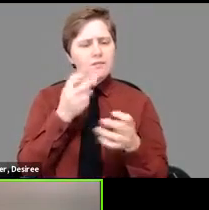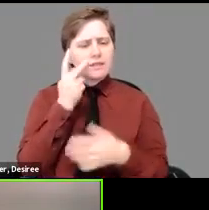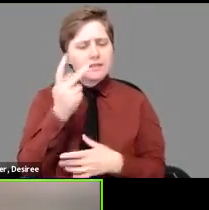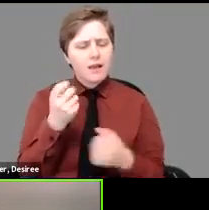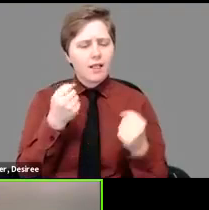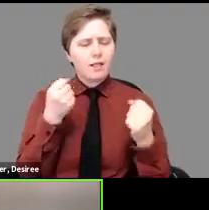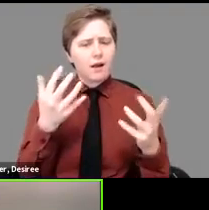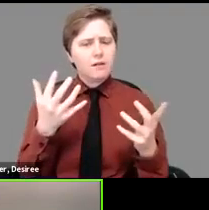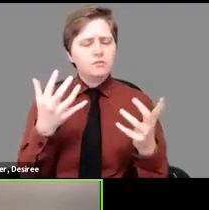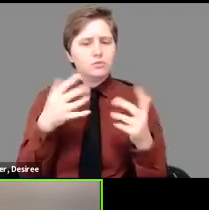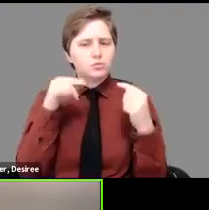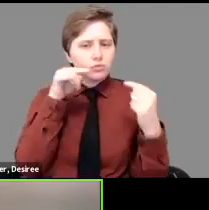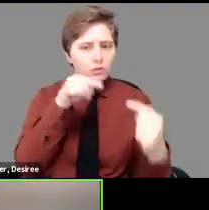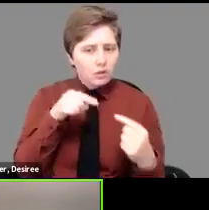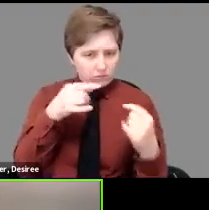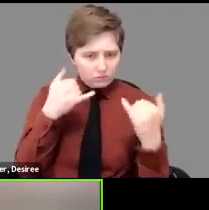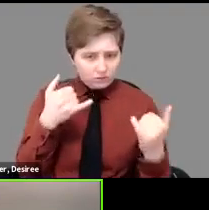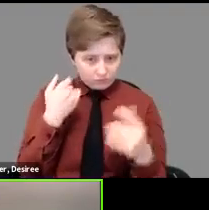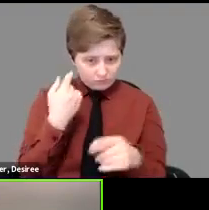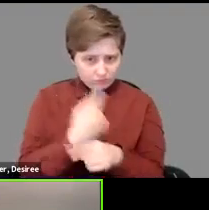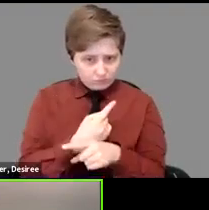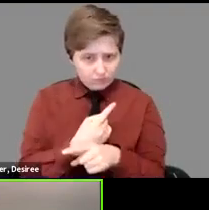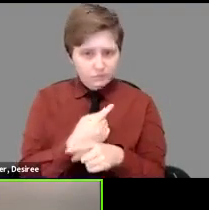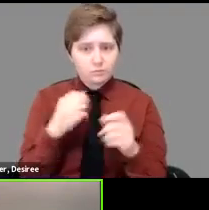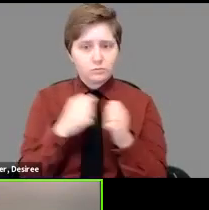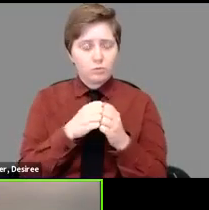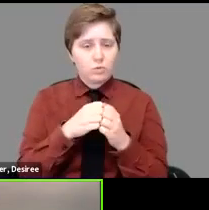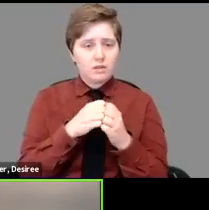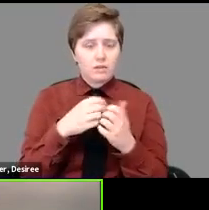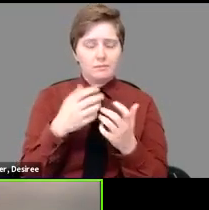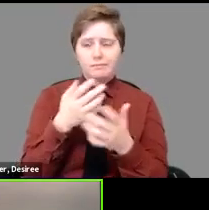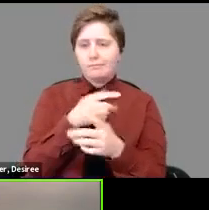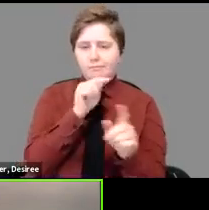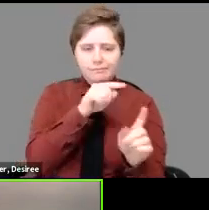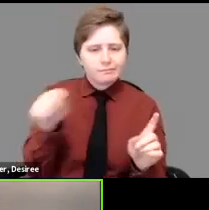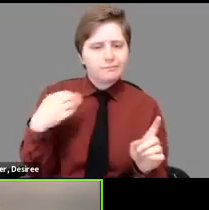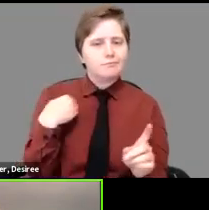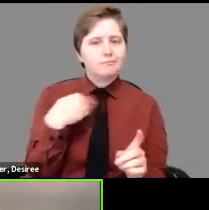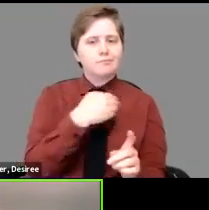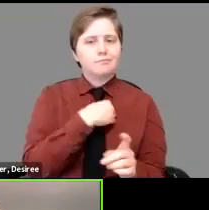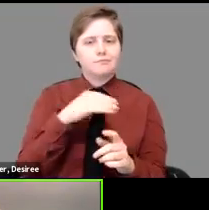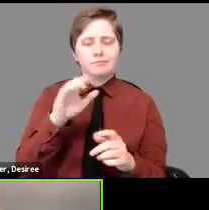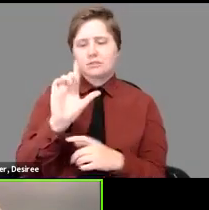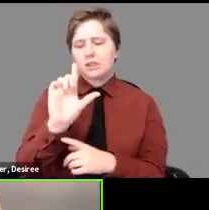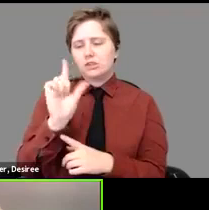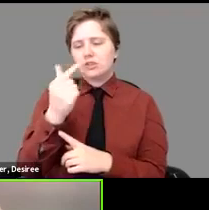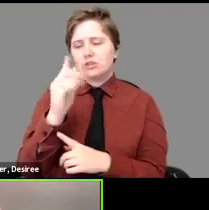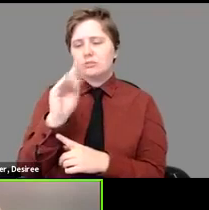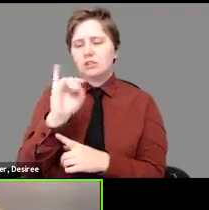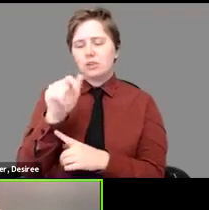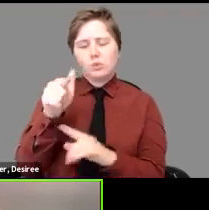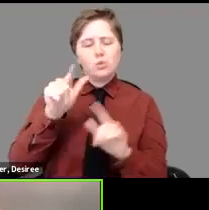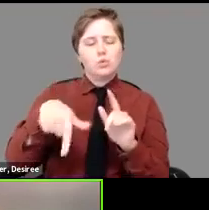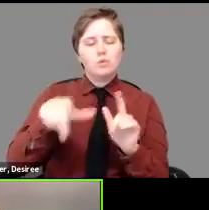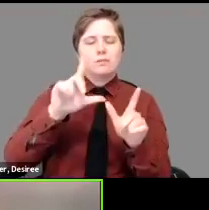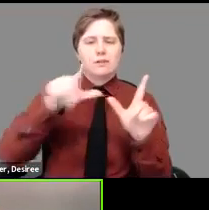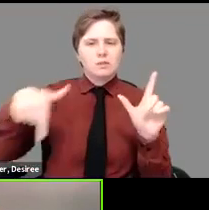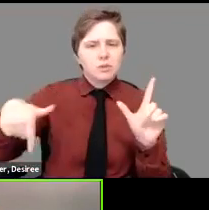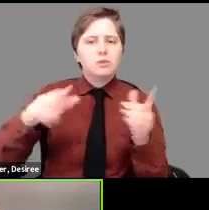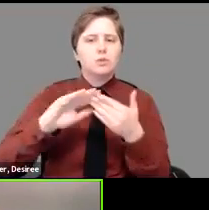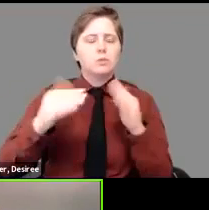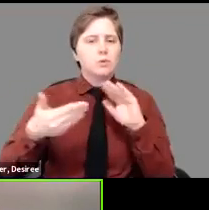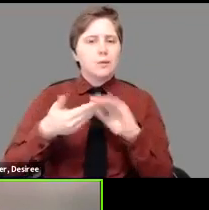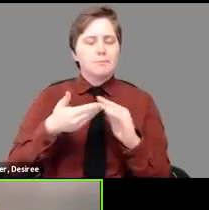of struggle right now with members of the LGBTQ community,